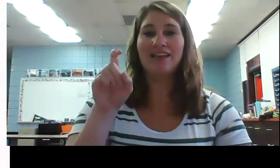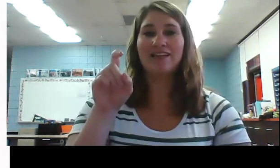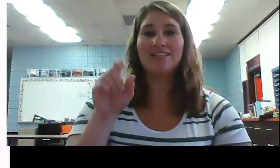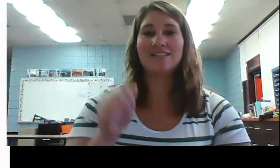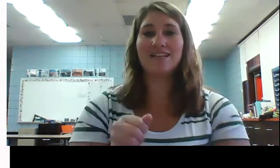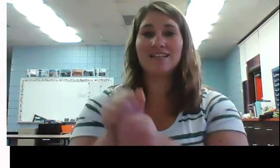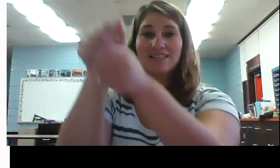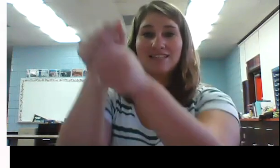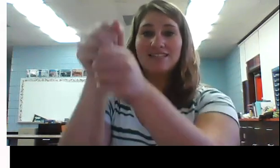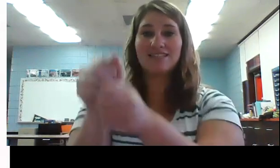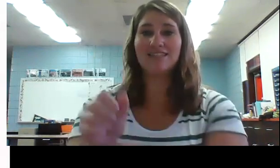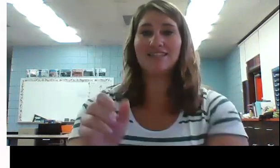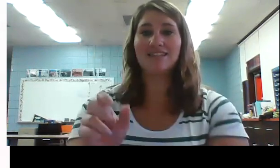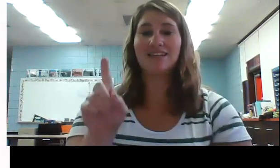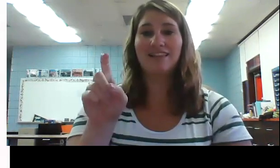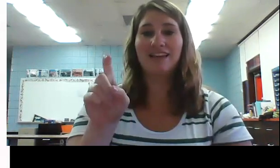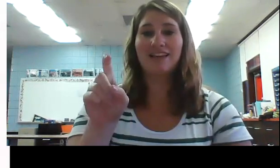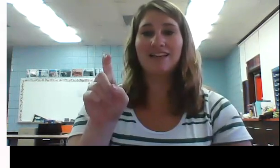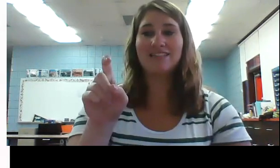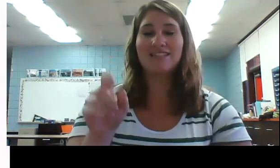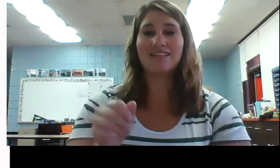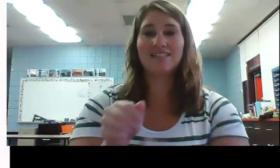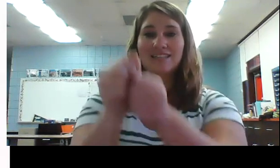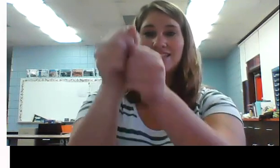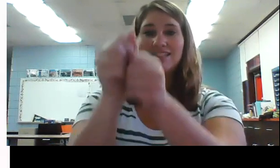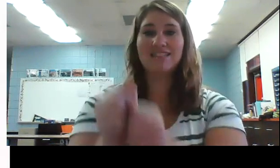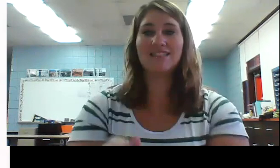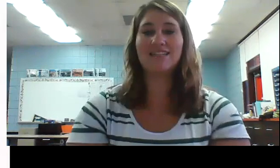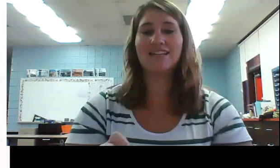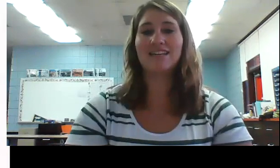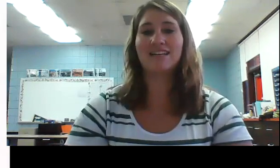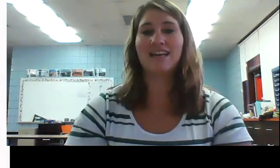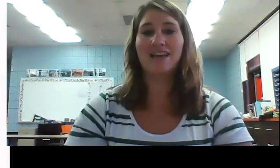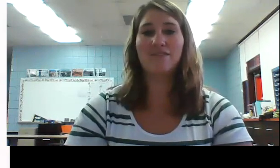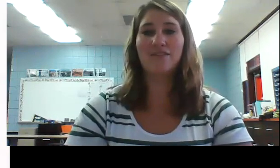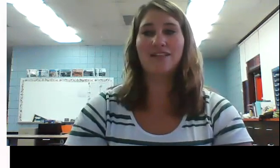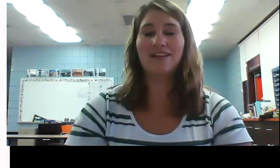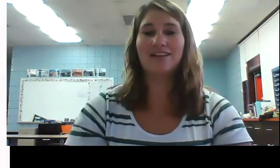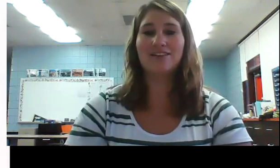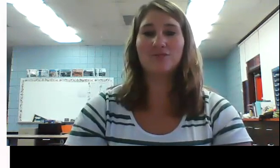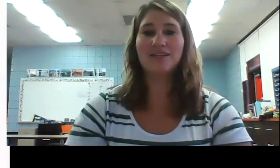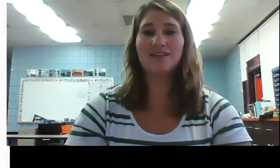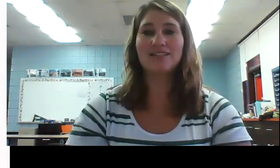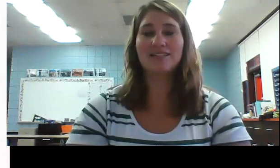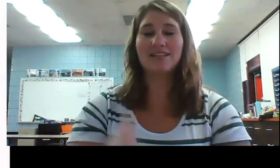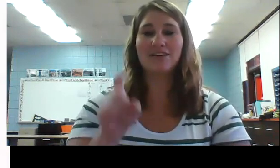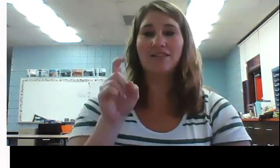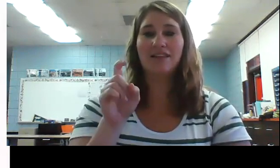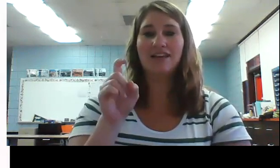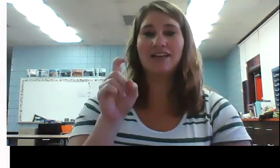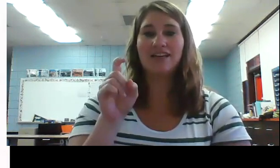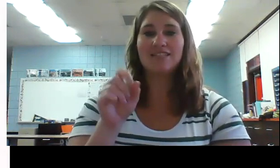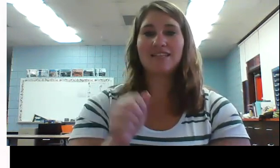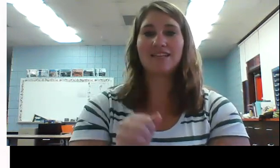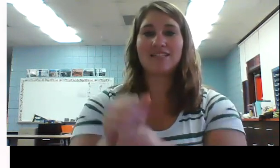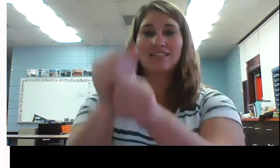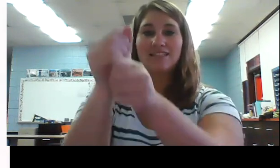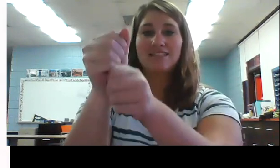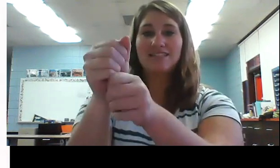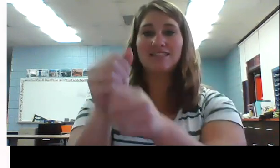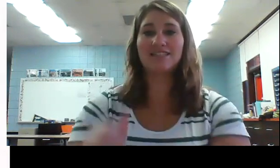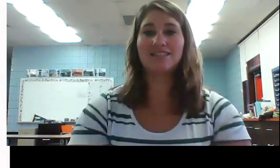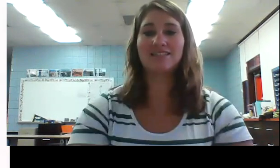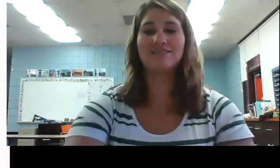The X says, the X says, every letter makes a sound. The X